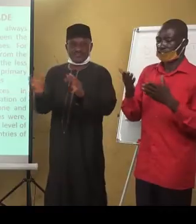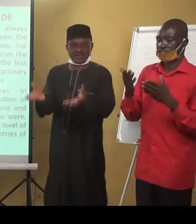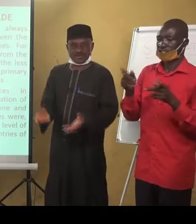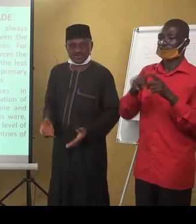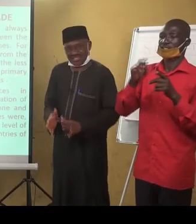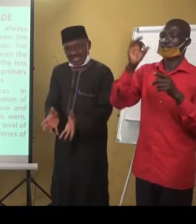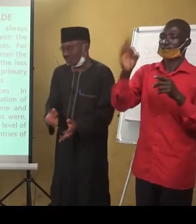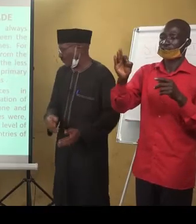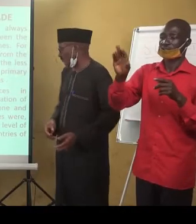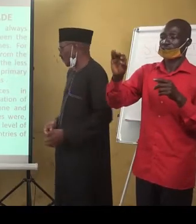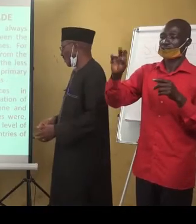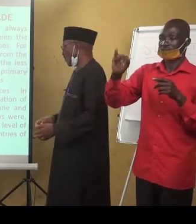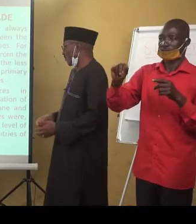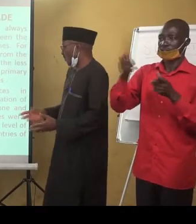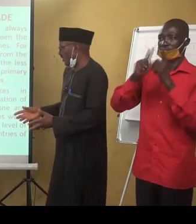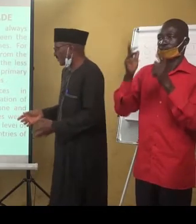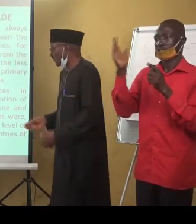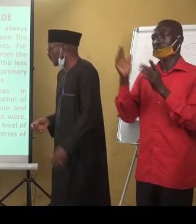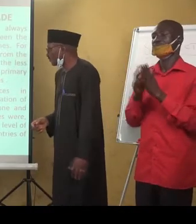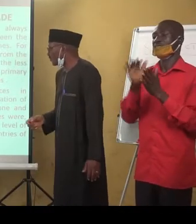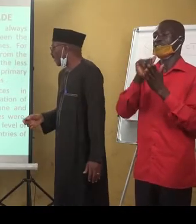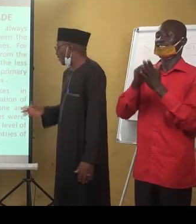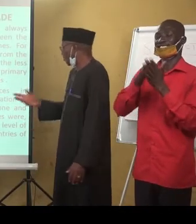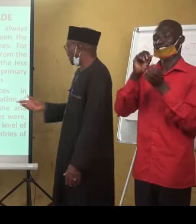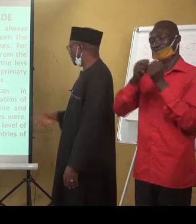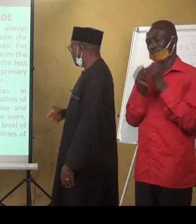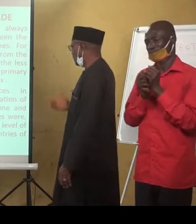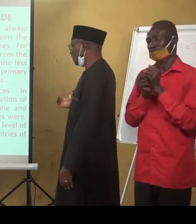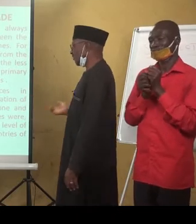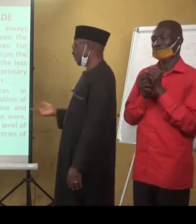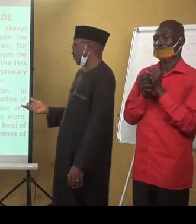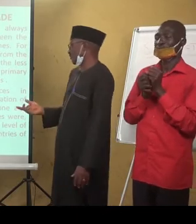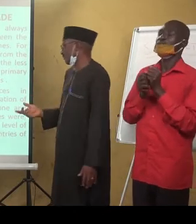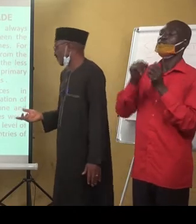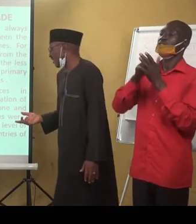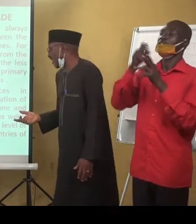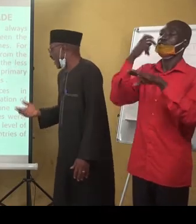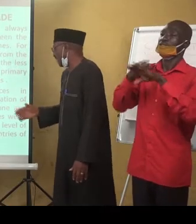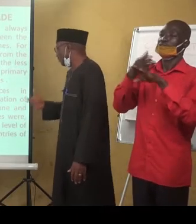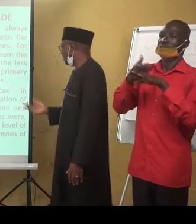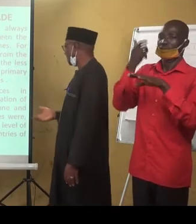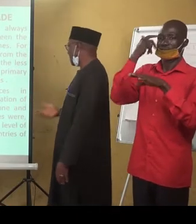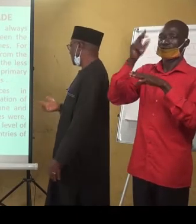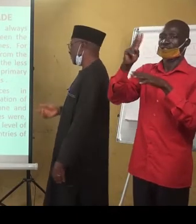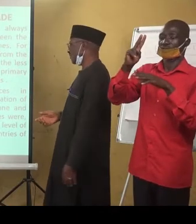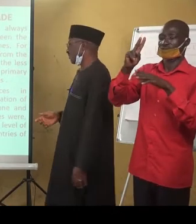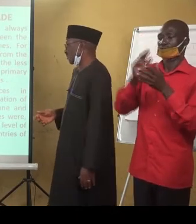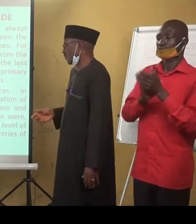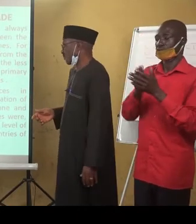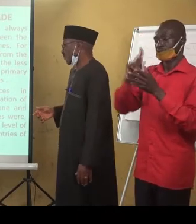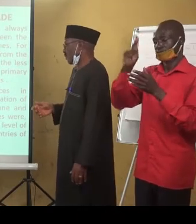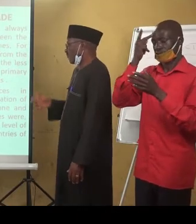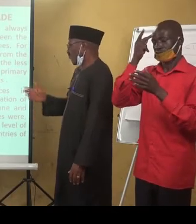always difficult, transaction with this. Trade is always difficult. And political